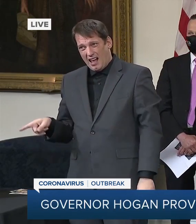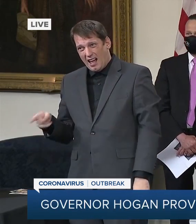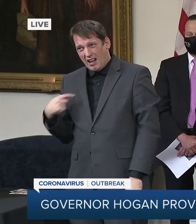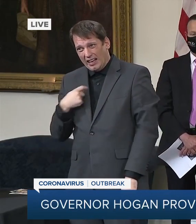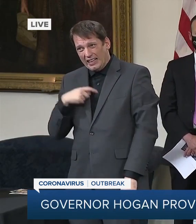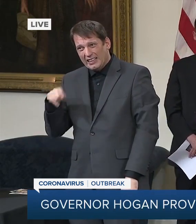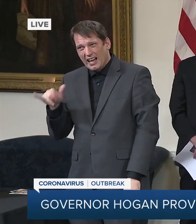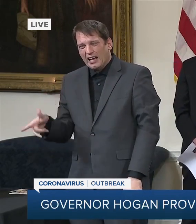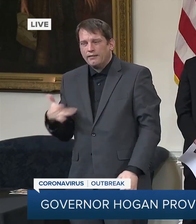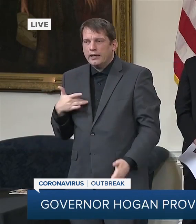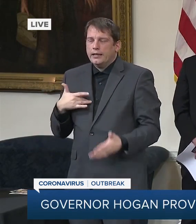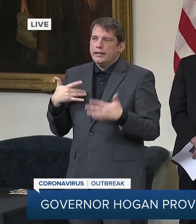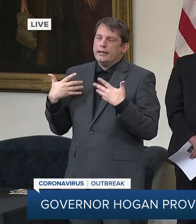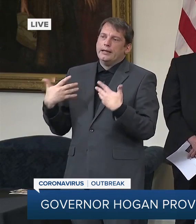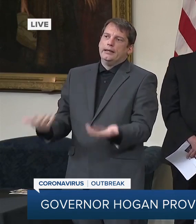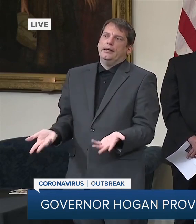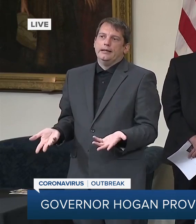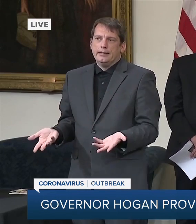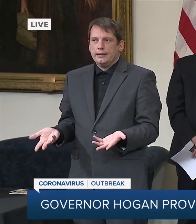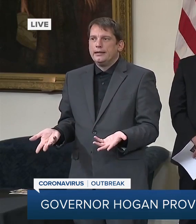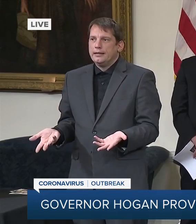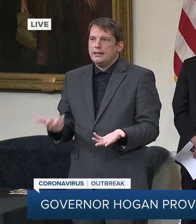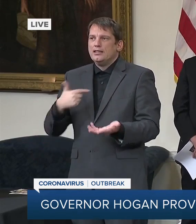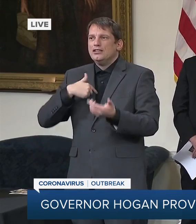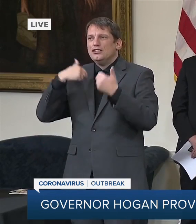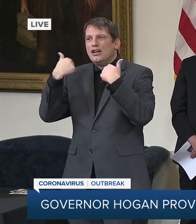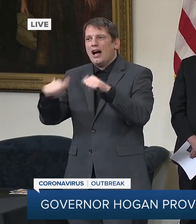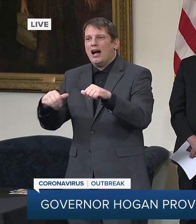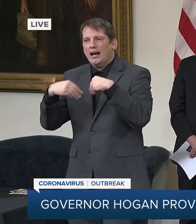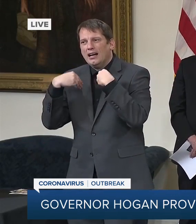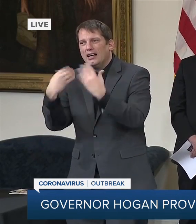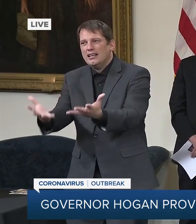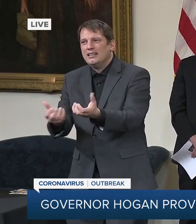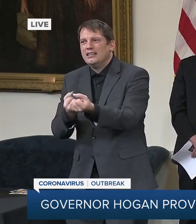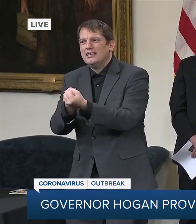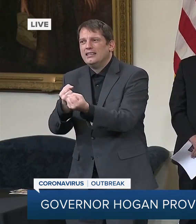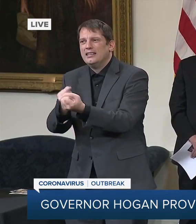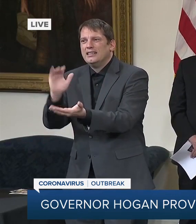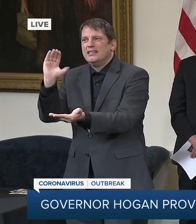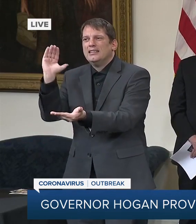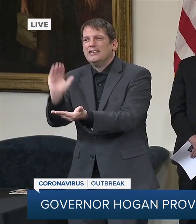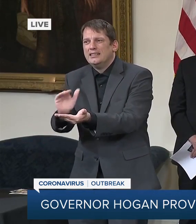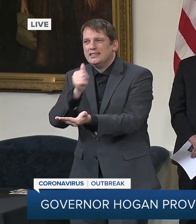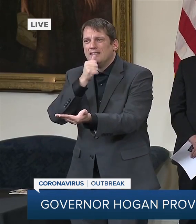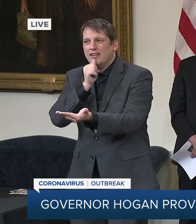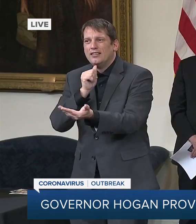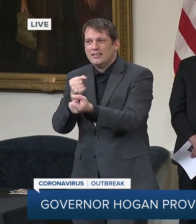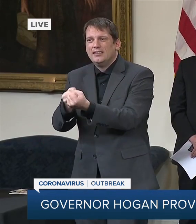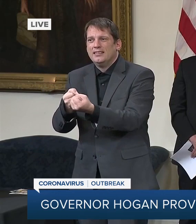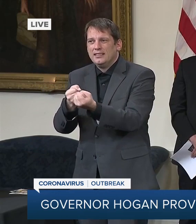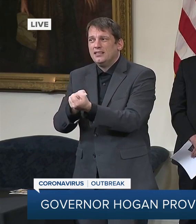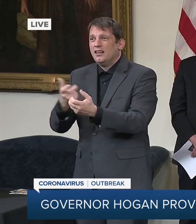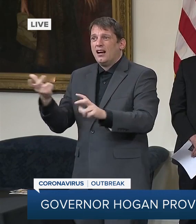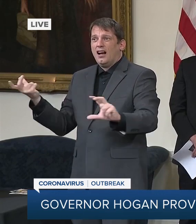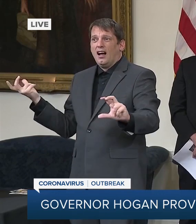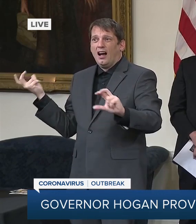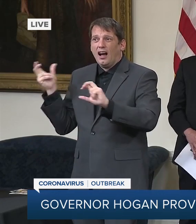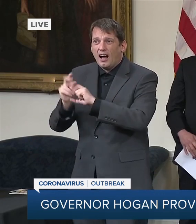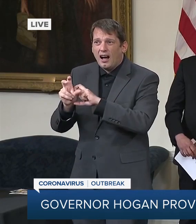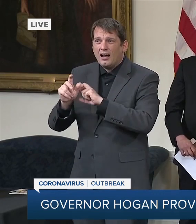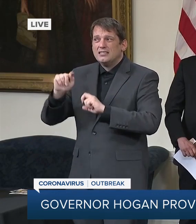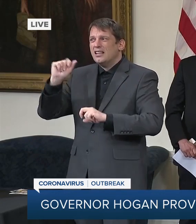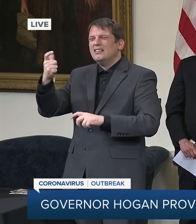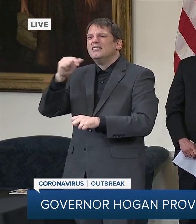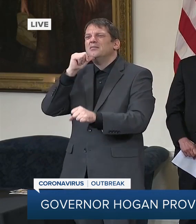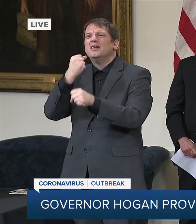trying to provide relief to keep them in business, and then to charge a new tax to try to put them out of business. It just makes no sense whatsoever. So we're going to be